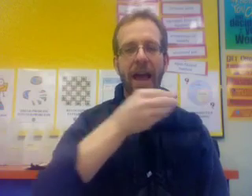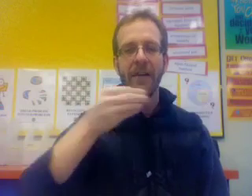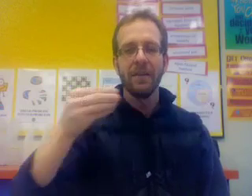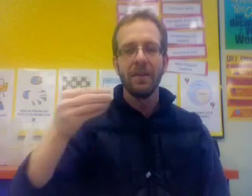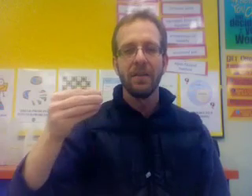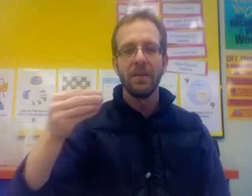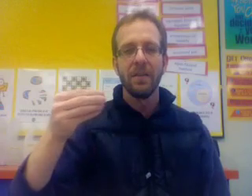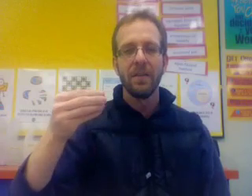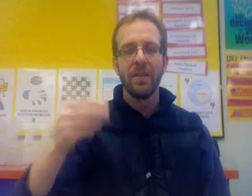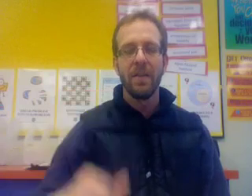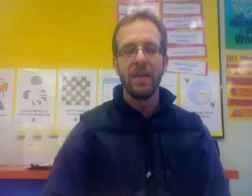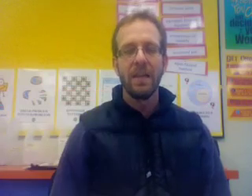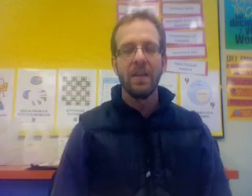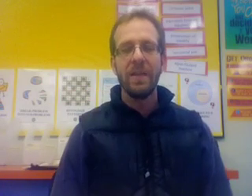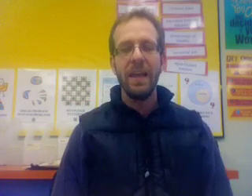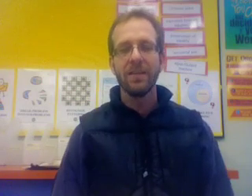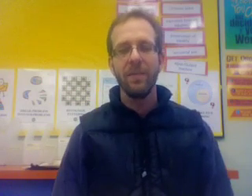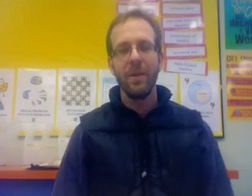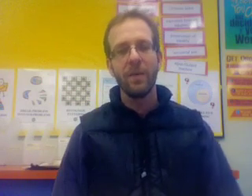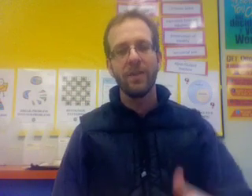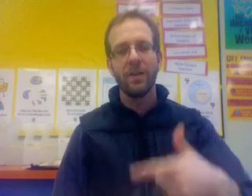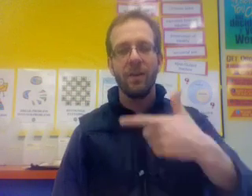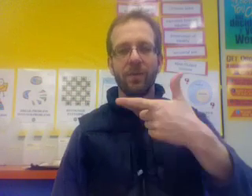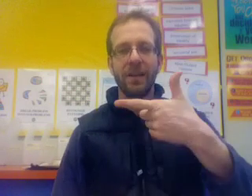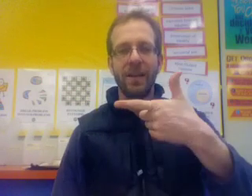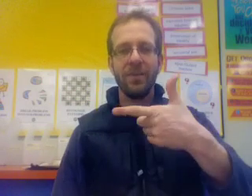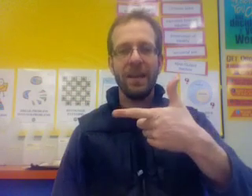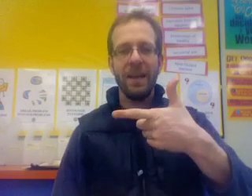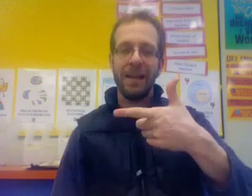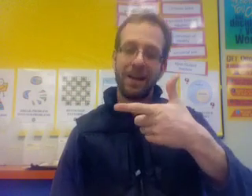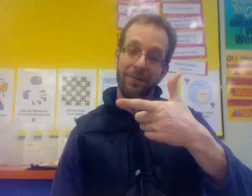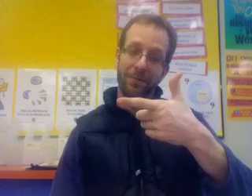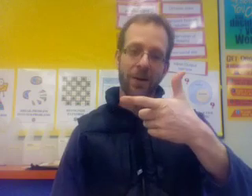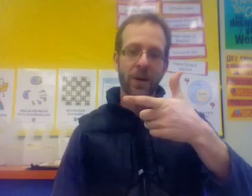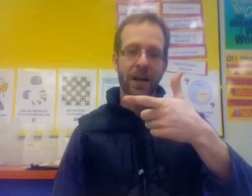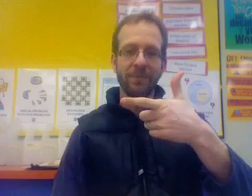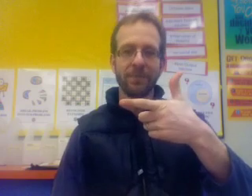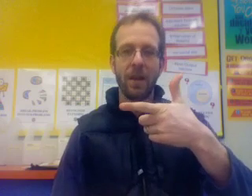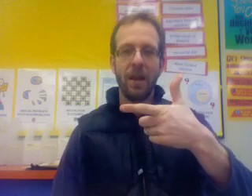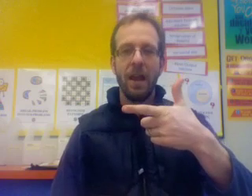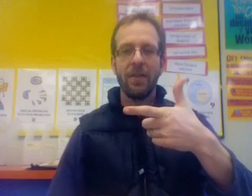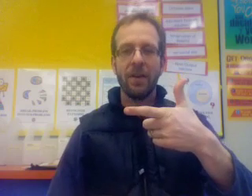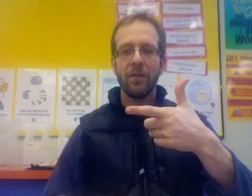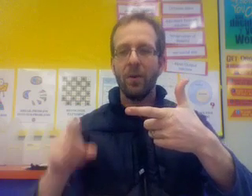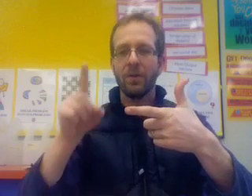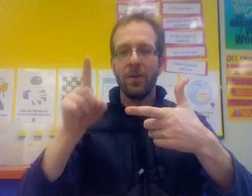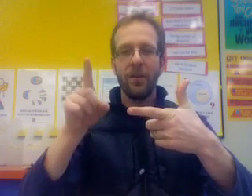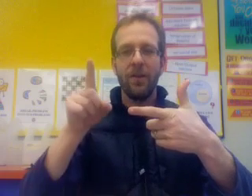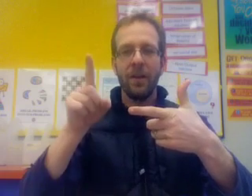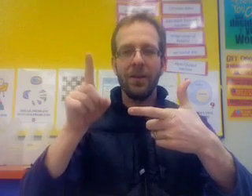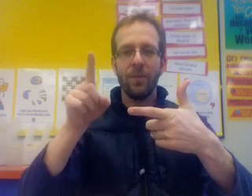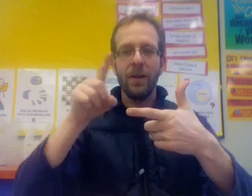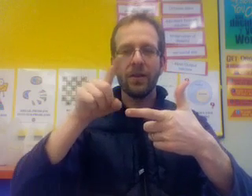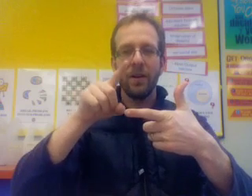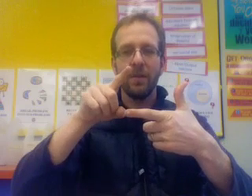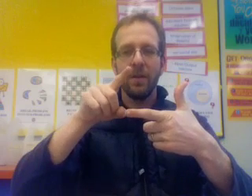and then is a little bit more difficult. Pretend you're making like a finger gun, and then of course with your other hand, your pointer, you're